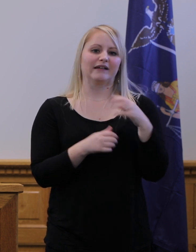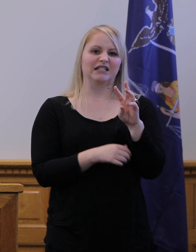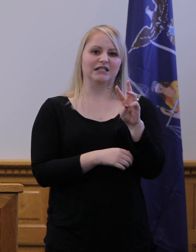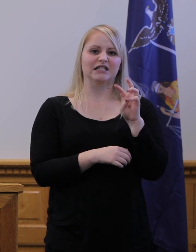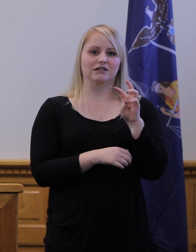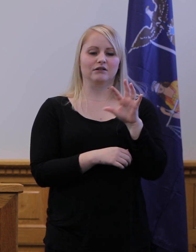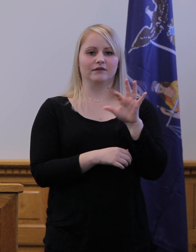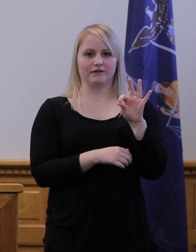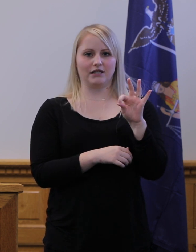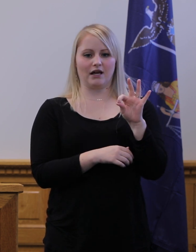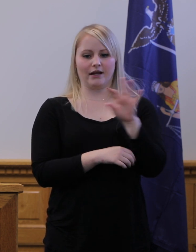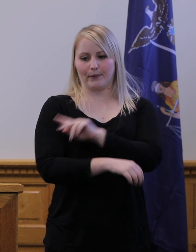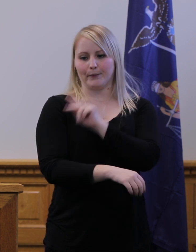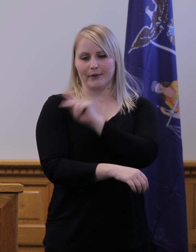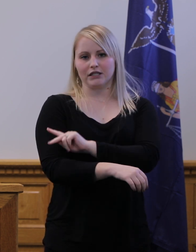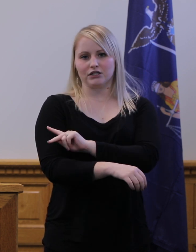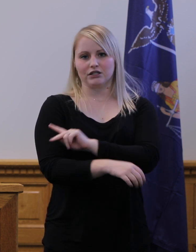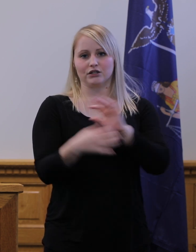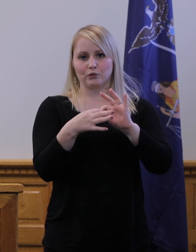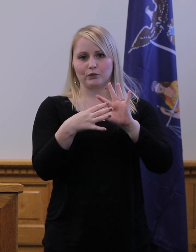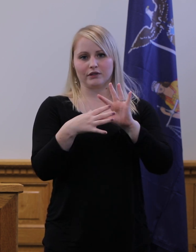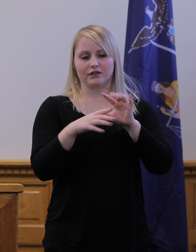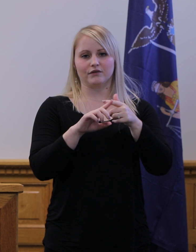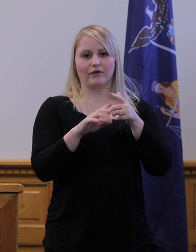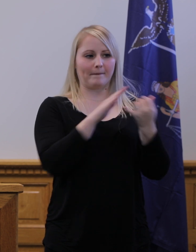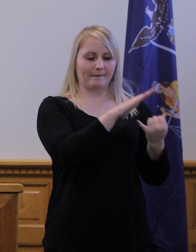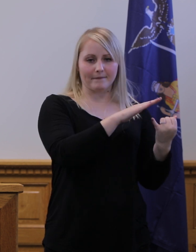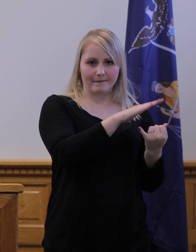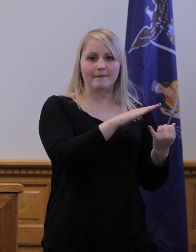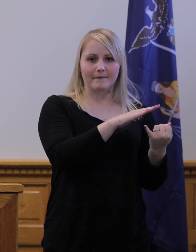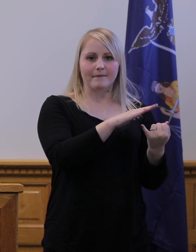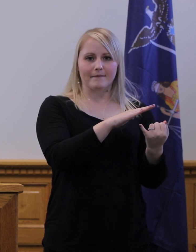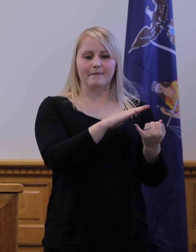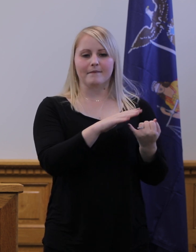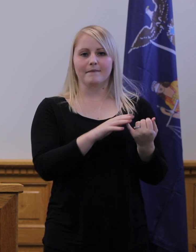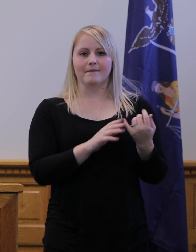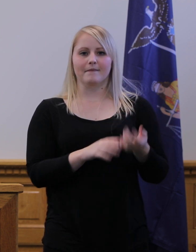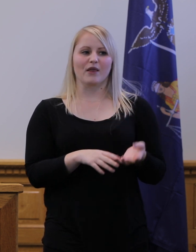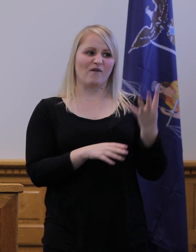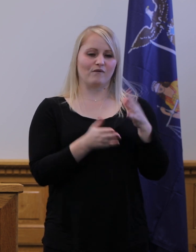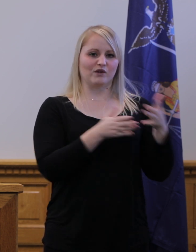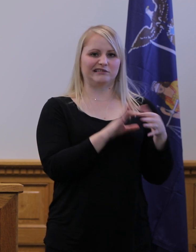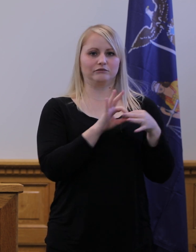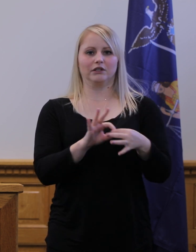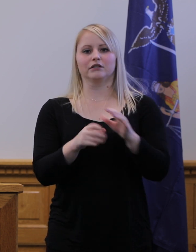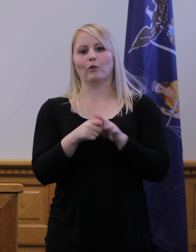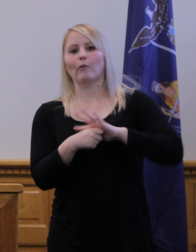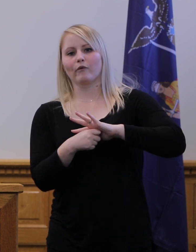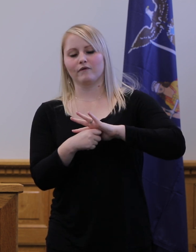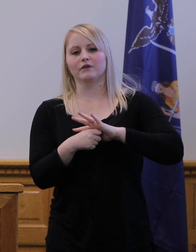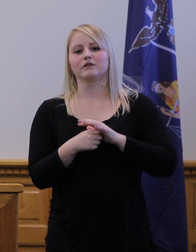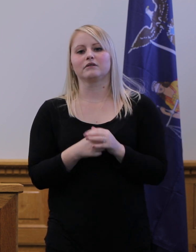659 patients released from isolation. We have 4 deaths related to COVID. We